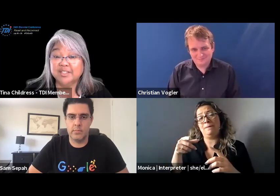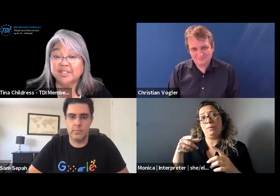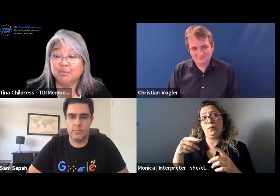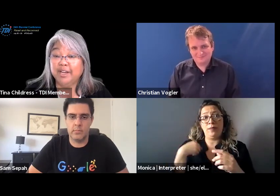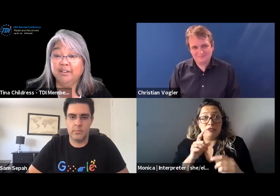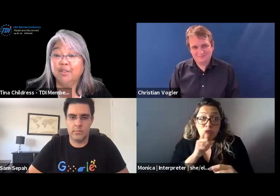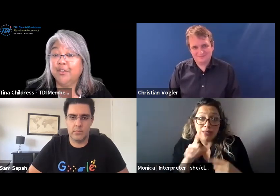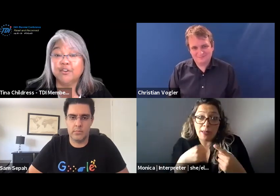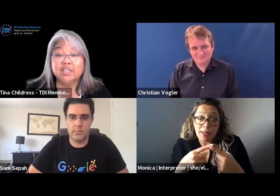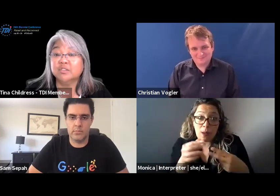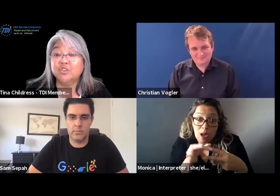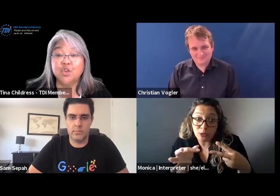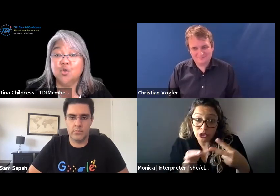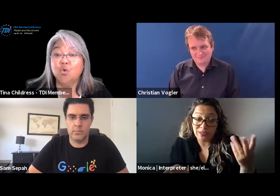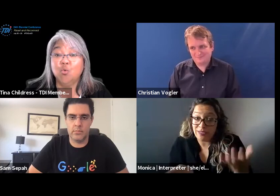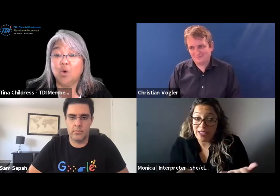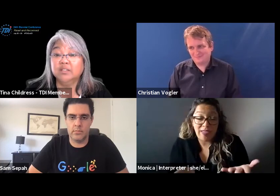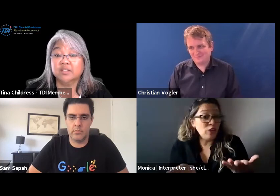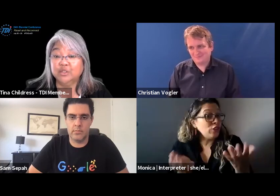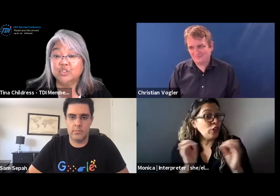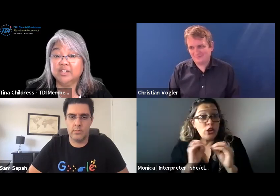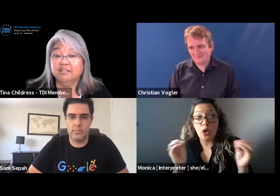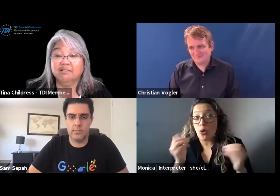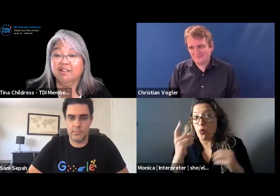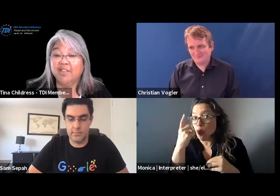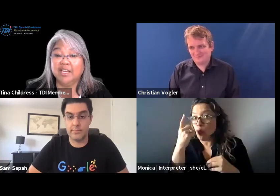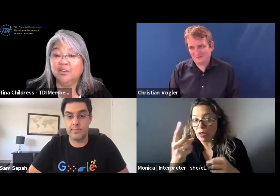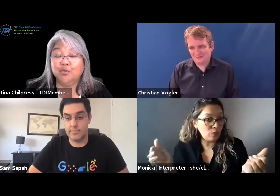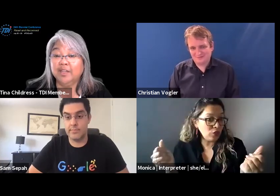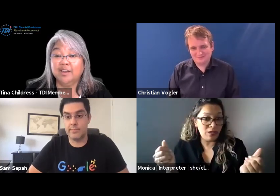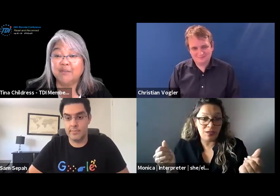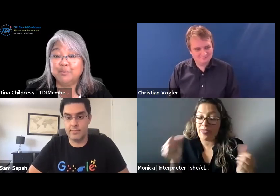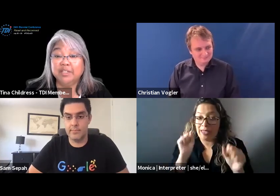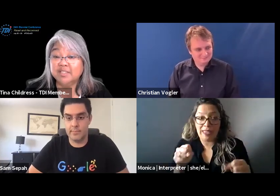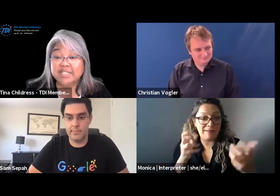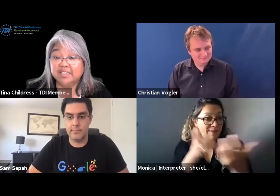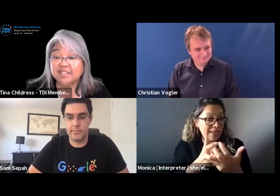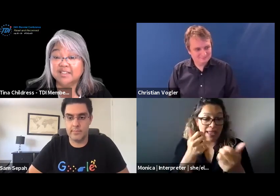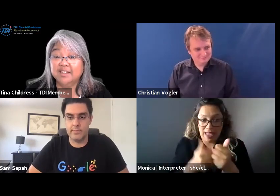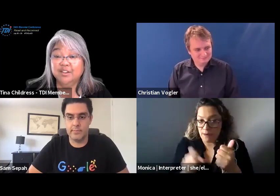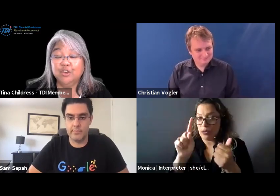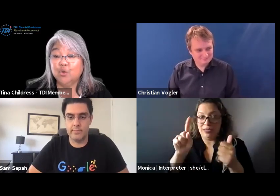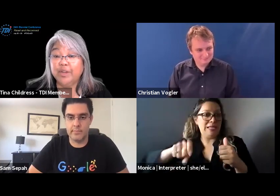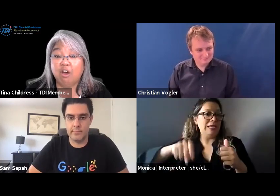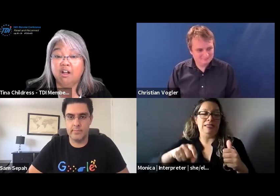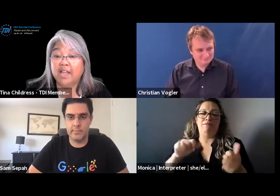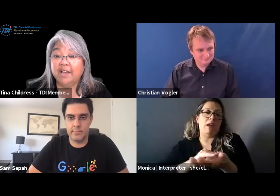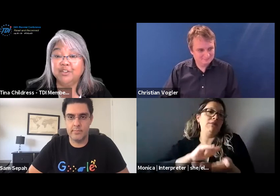options, right? There is no one solution that can fit everybody's needs. We all have